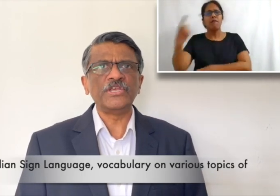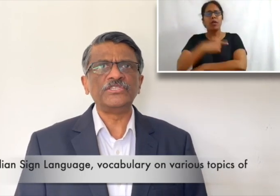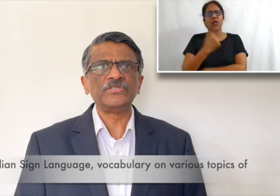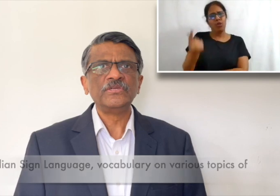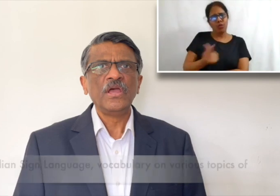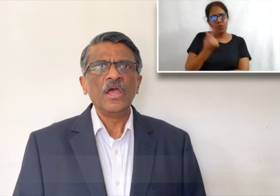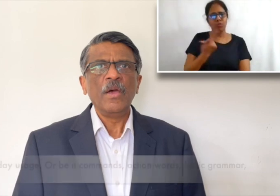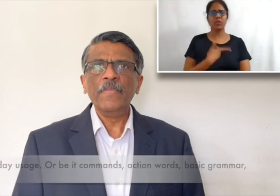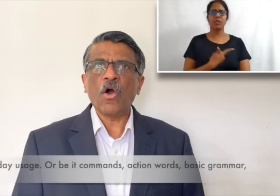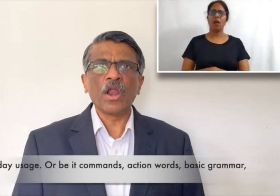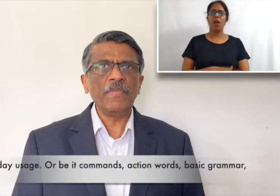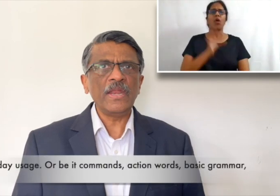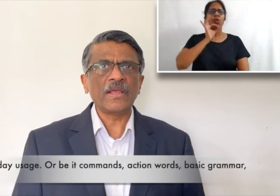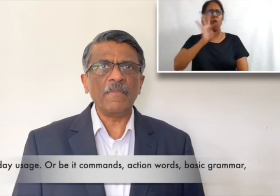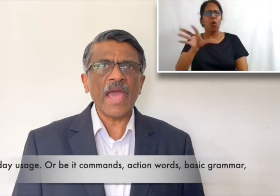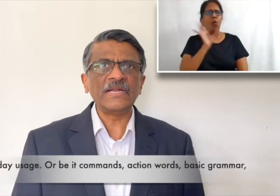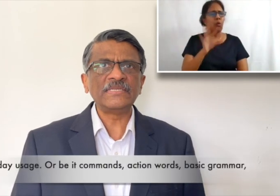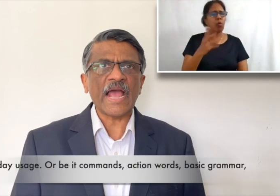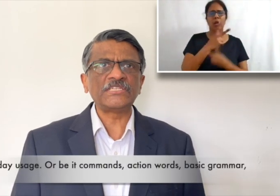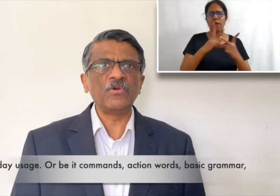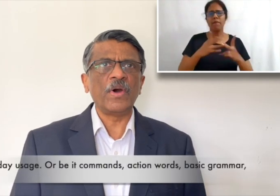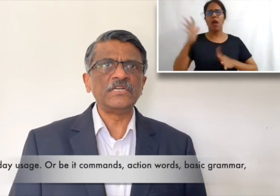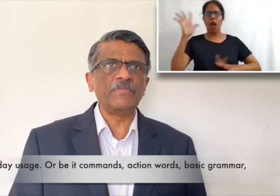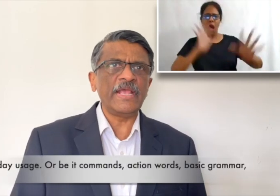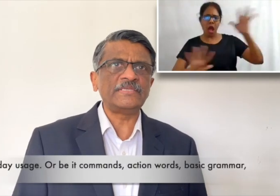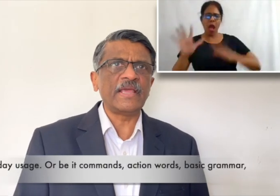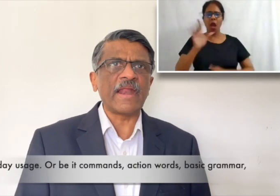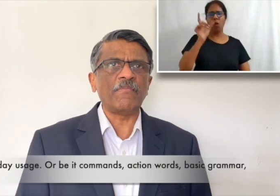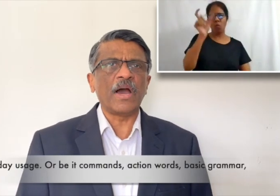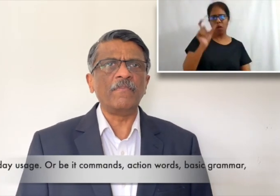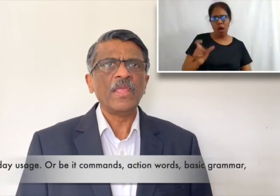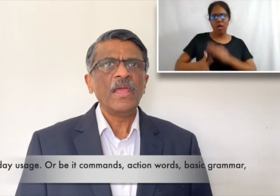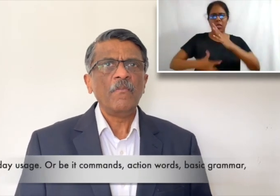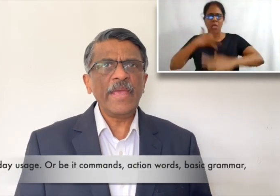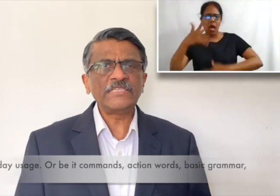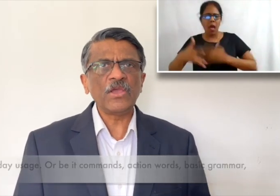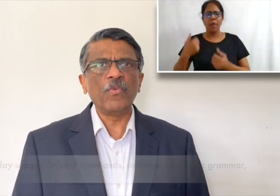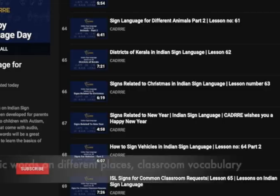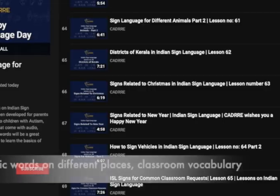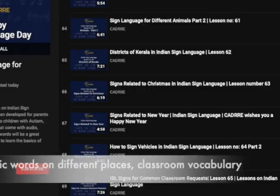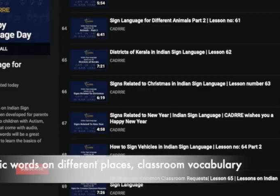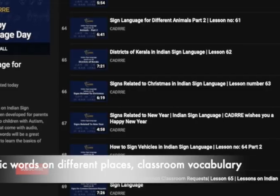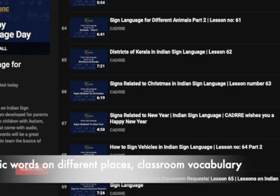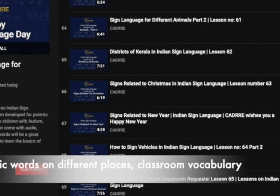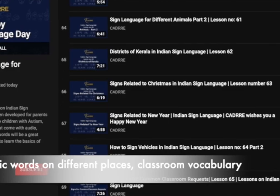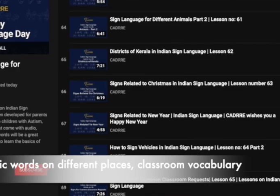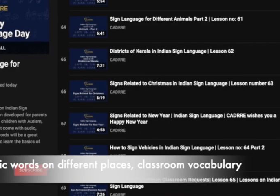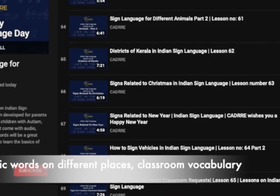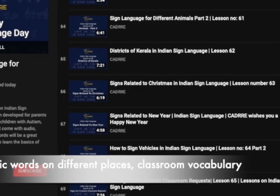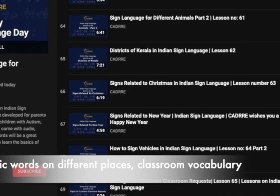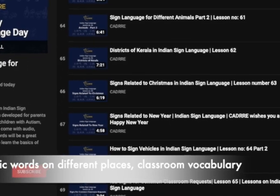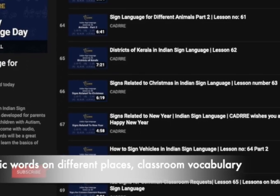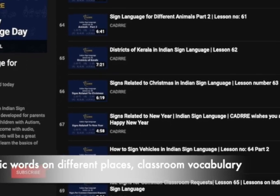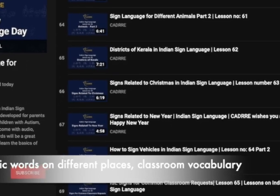usage, be it commands, action words, basic grammar, basic words on different places,